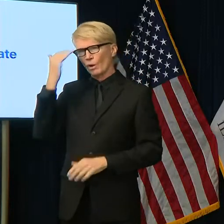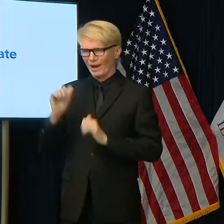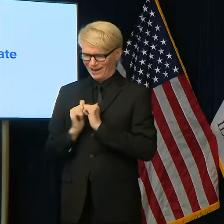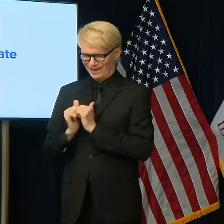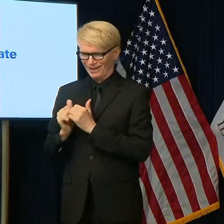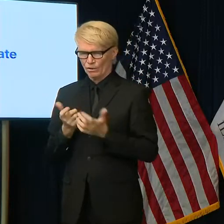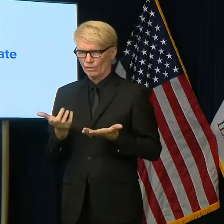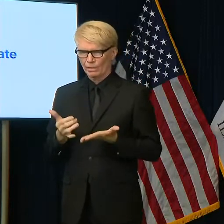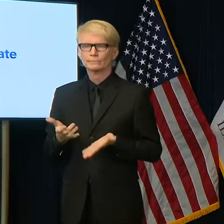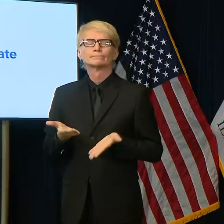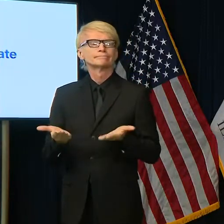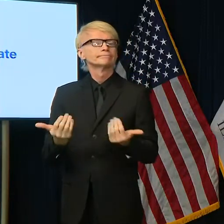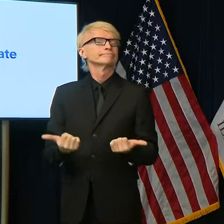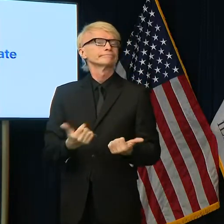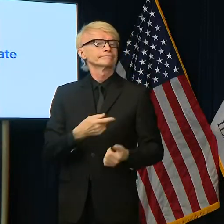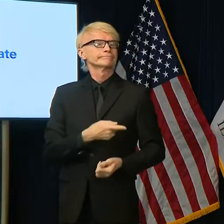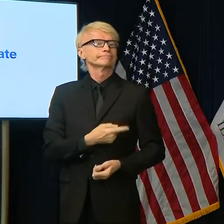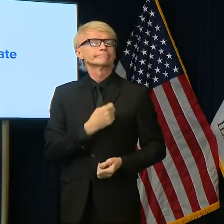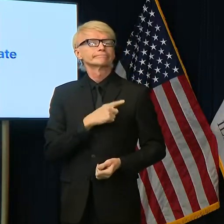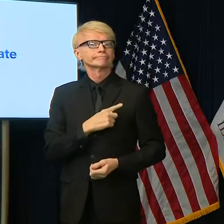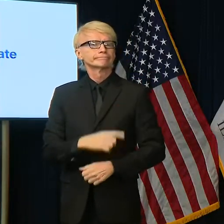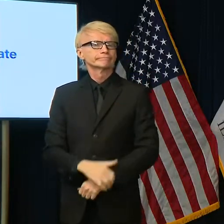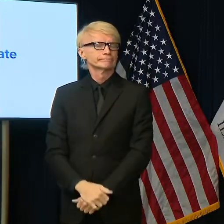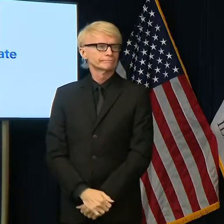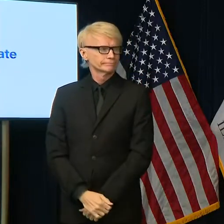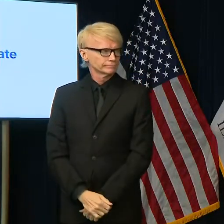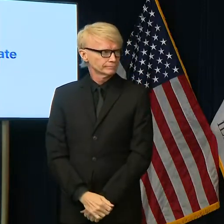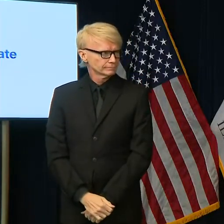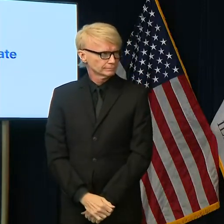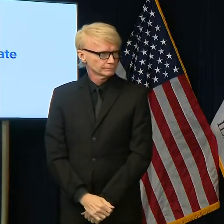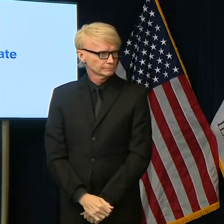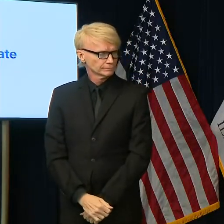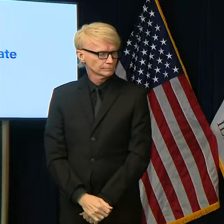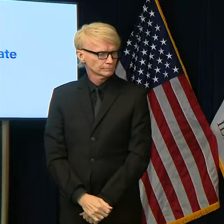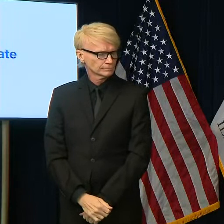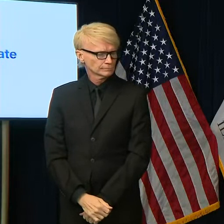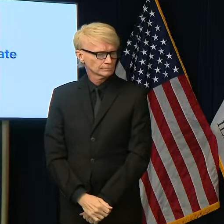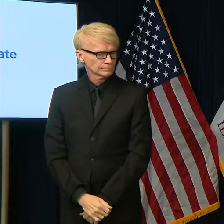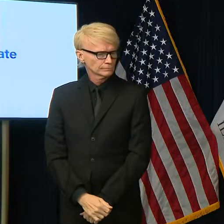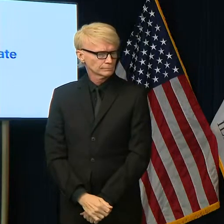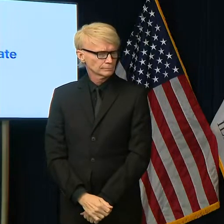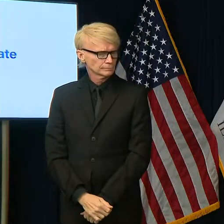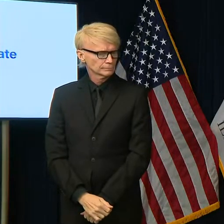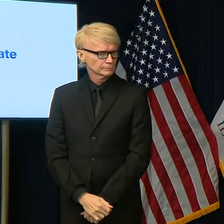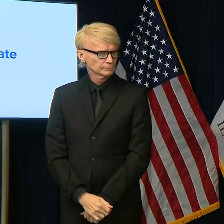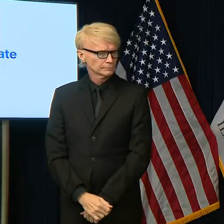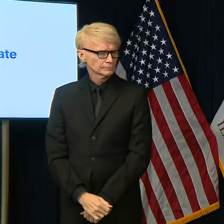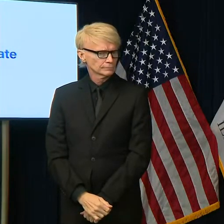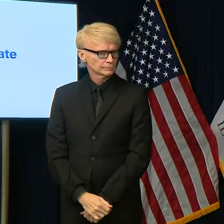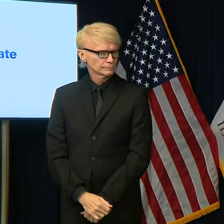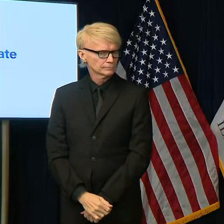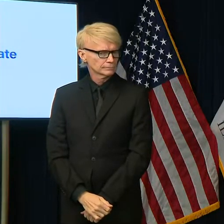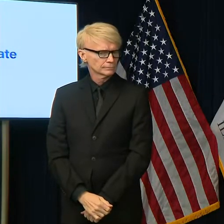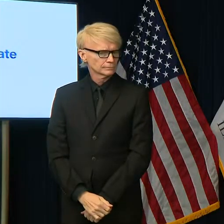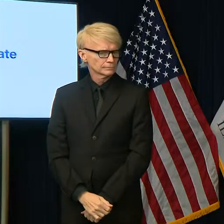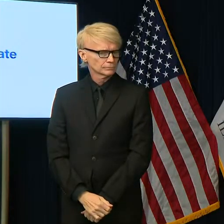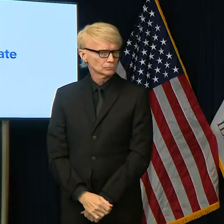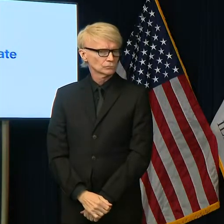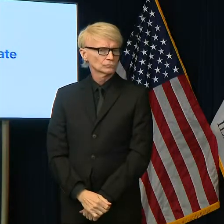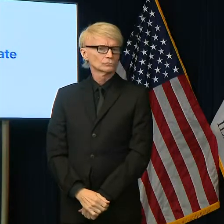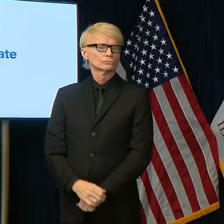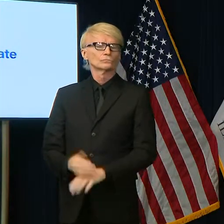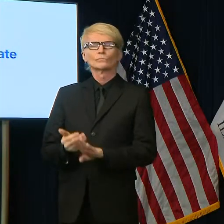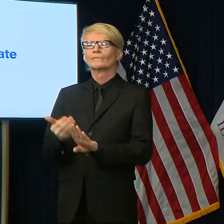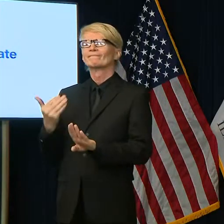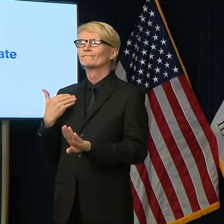happening. Governor, can I follow up on that? You've been asked this question earlier in the week. You took personnel action against the